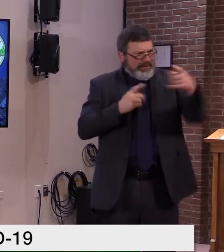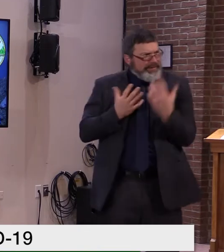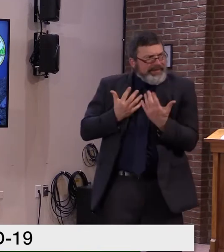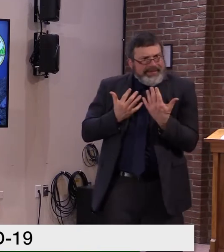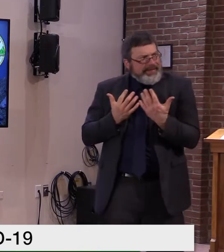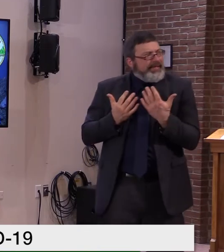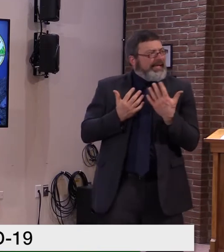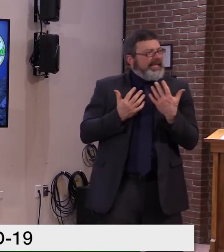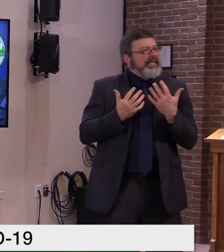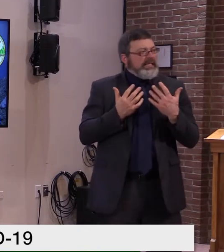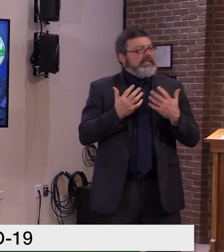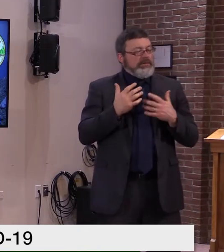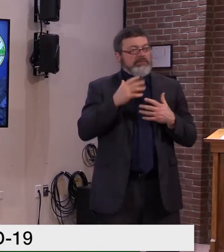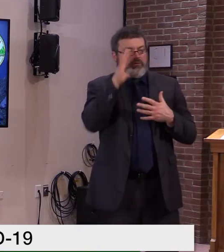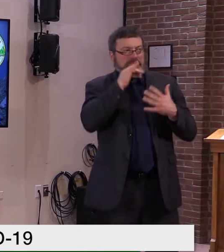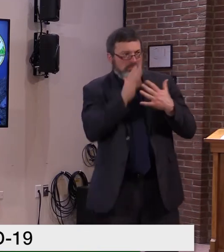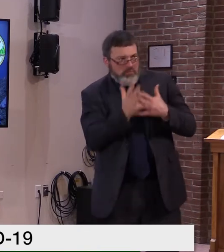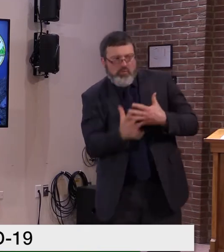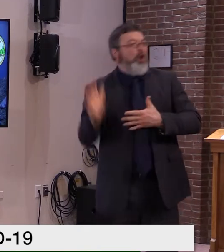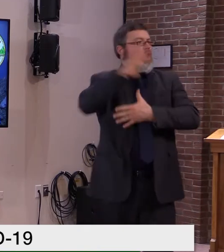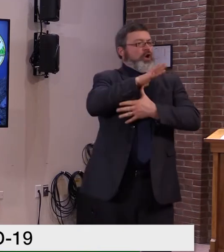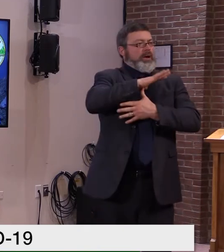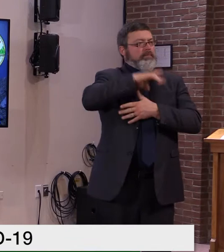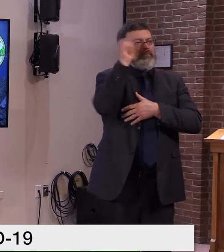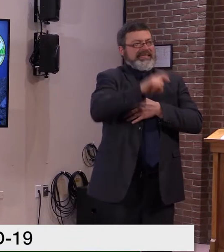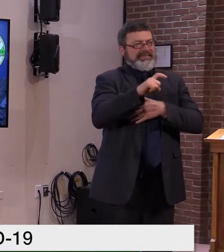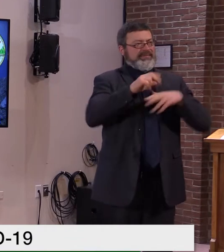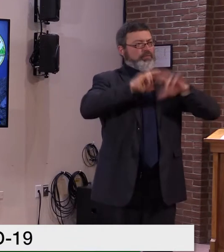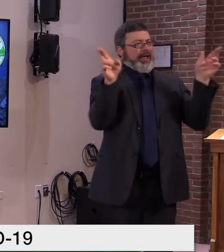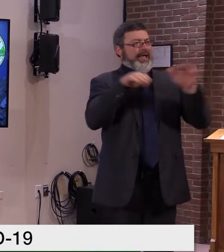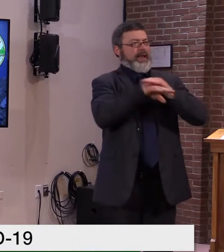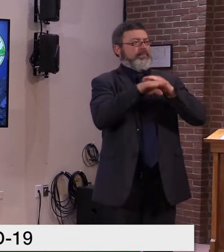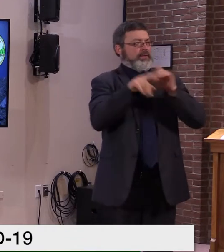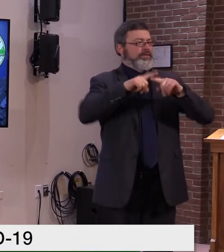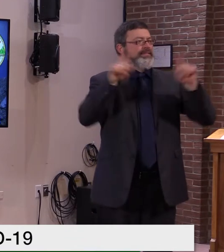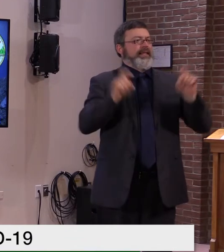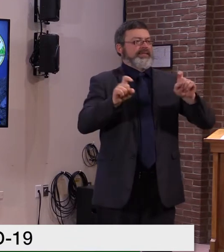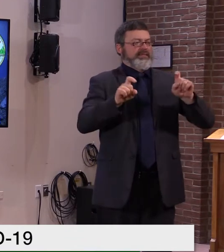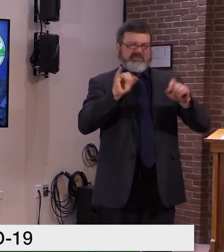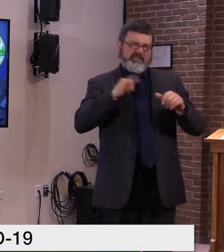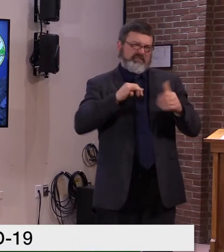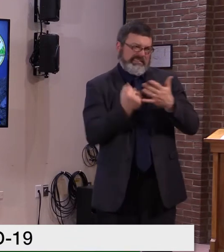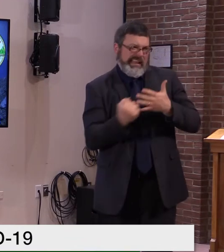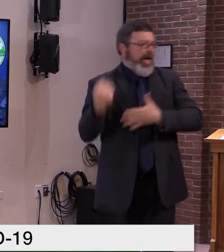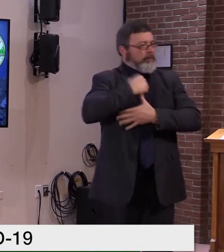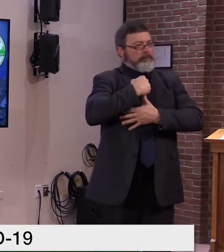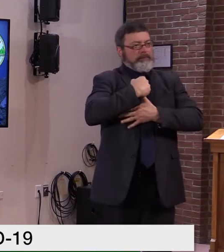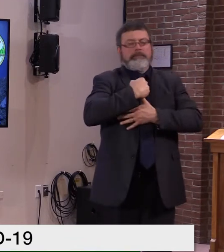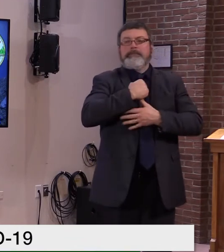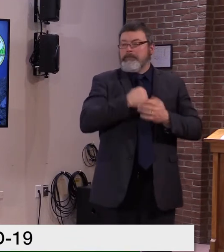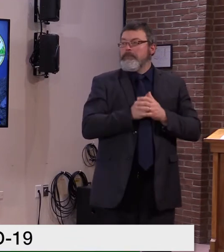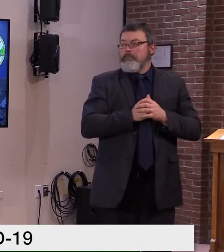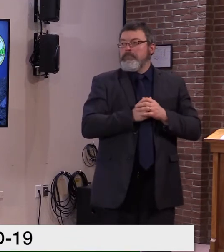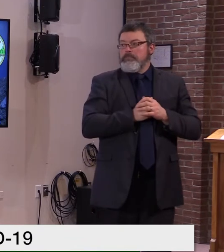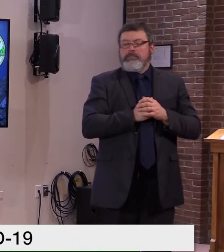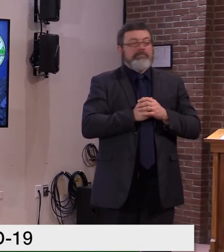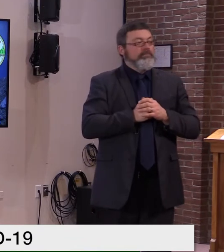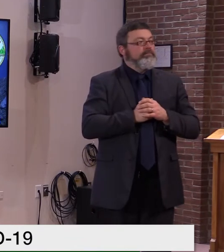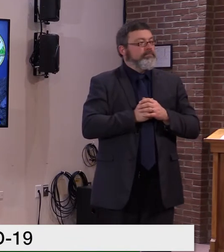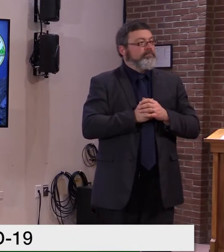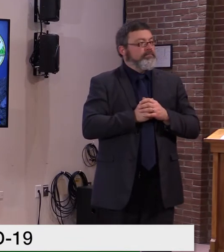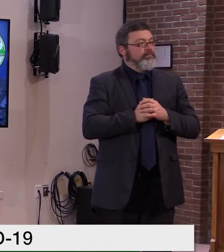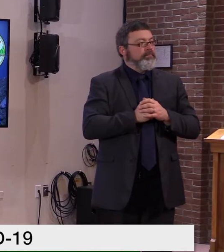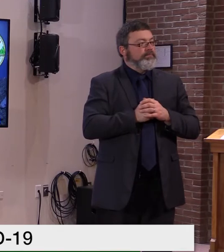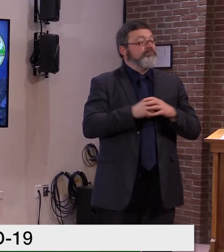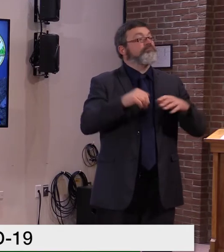addition, I've asked my general counsel at the agency level to investigate what happened with the UPS delivery to the Broad